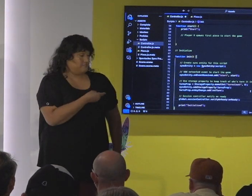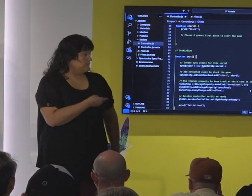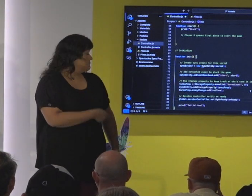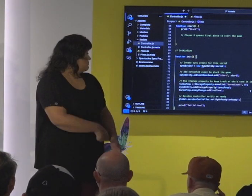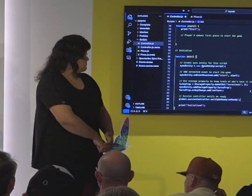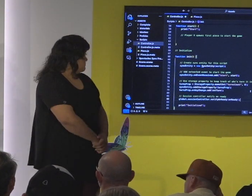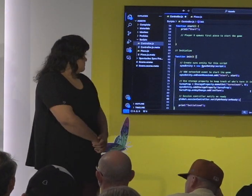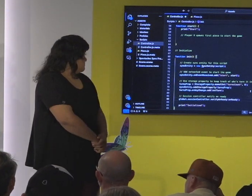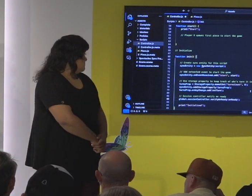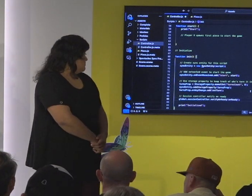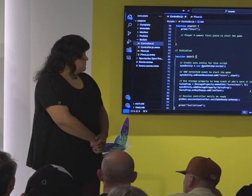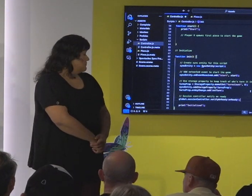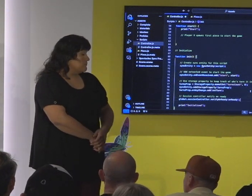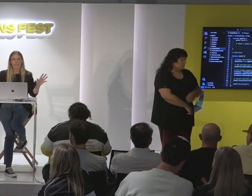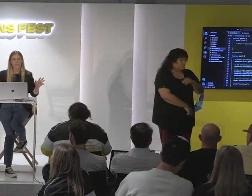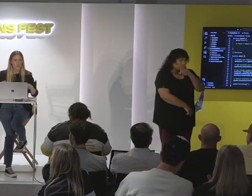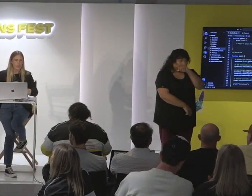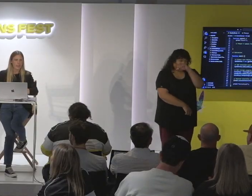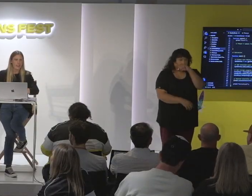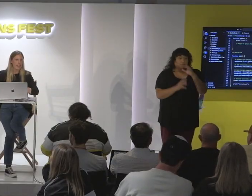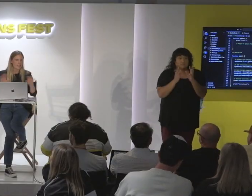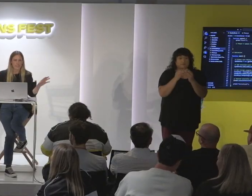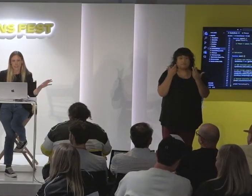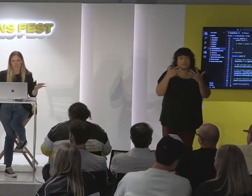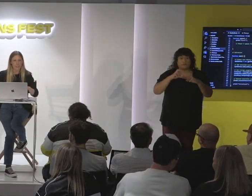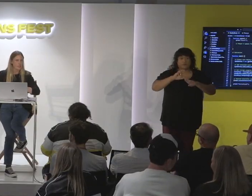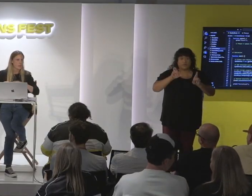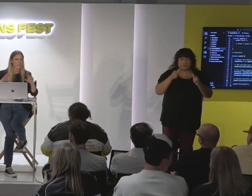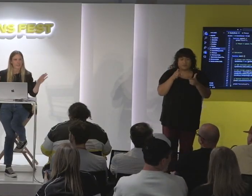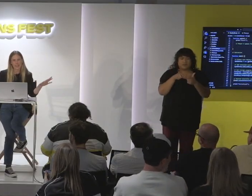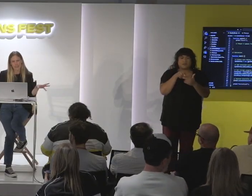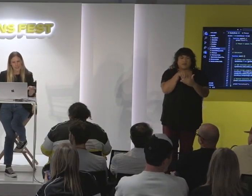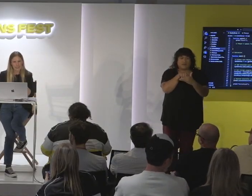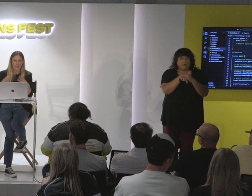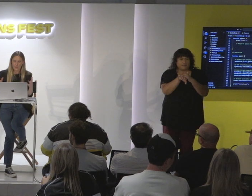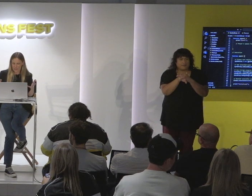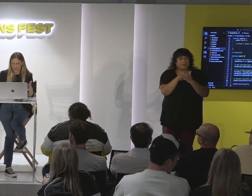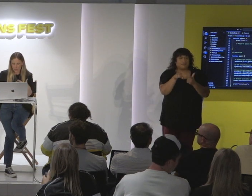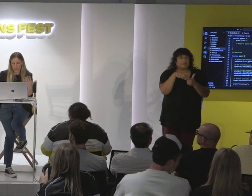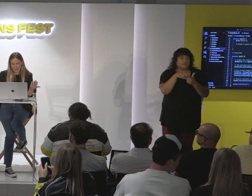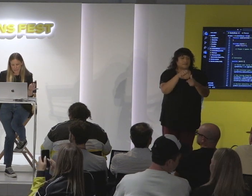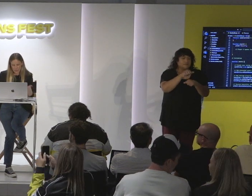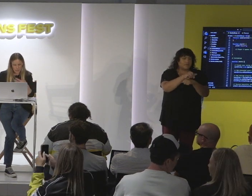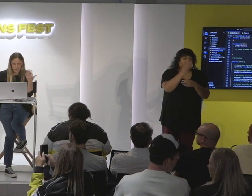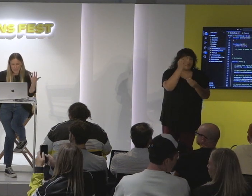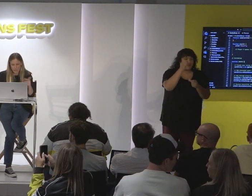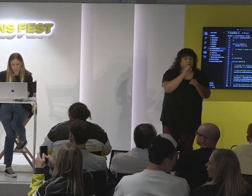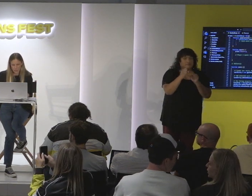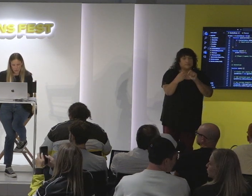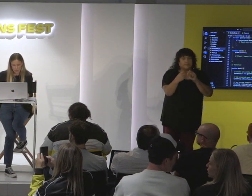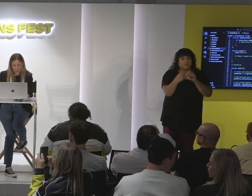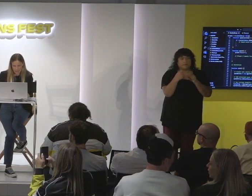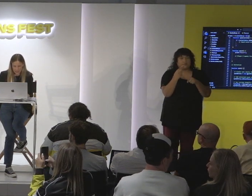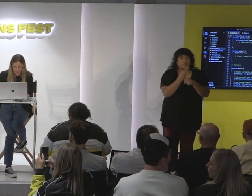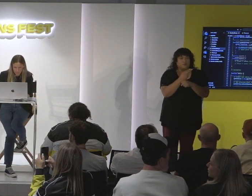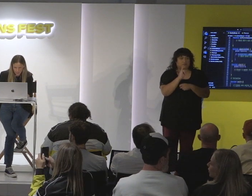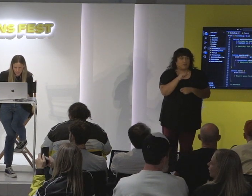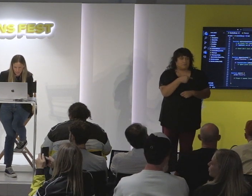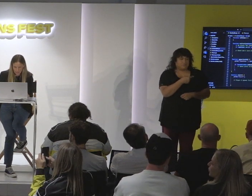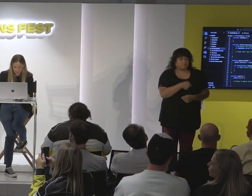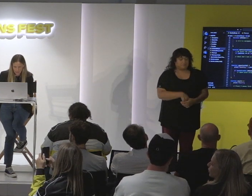So once the session is ready, then you can access data, then you can set data, then you can do what you need to do. Use session controller